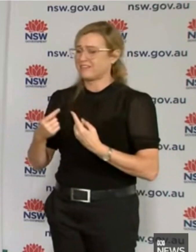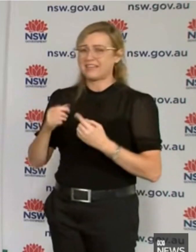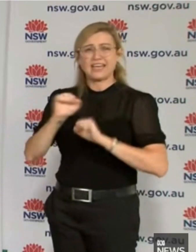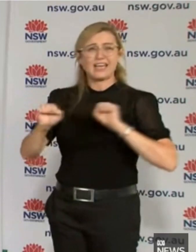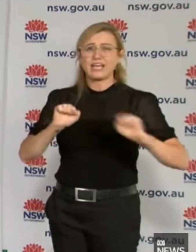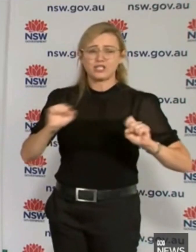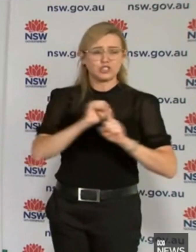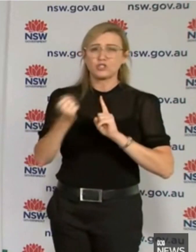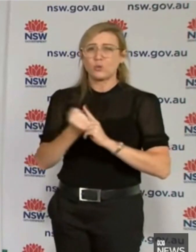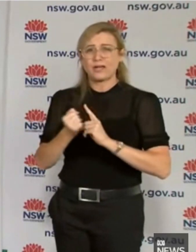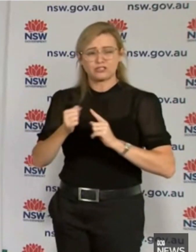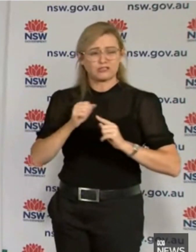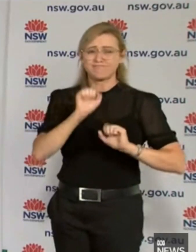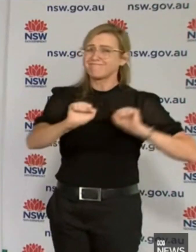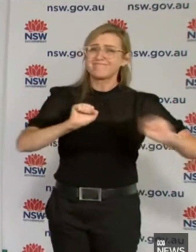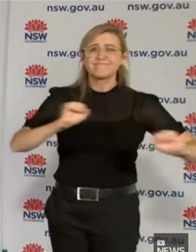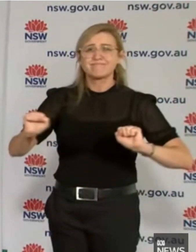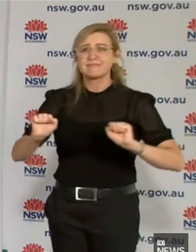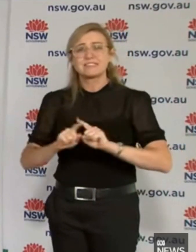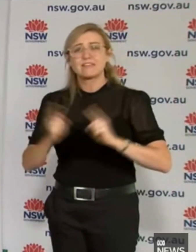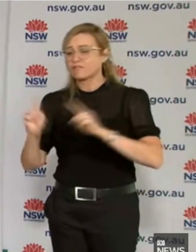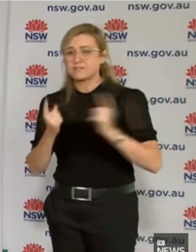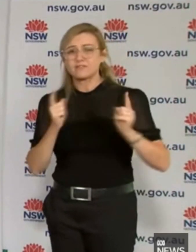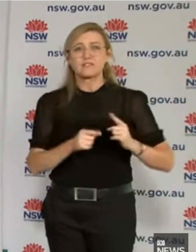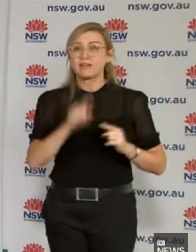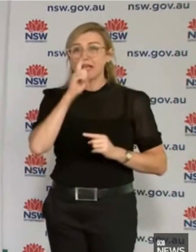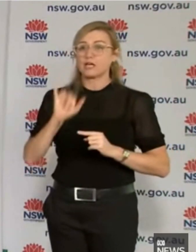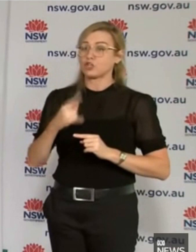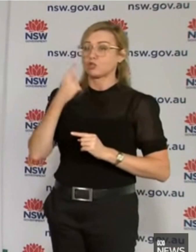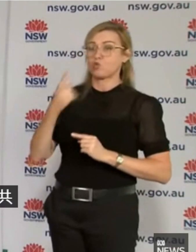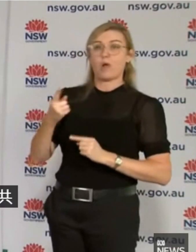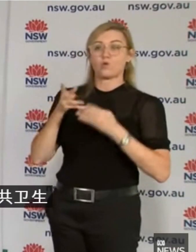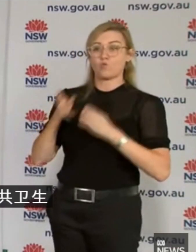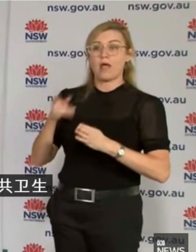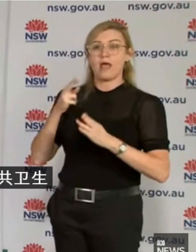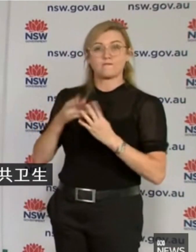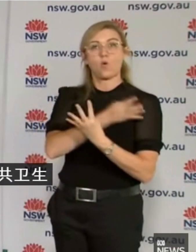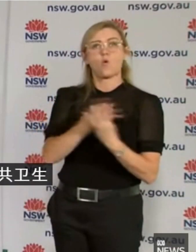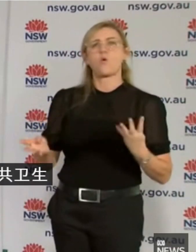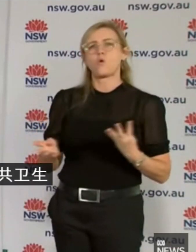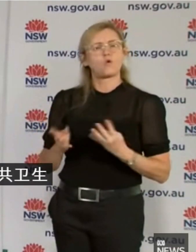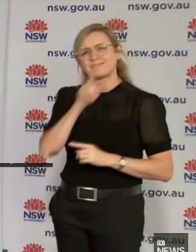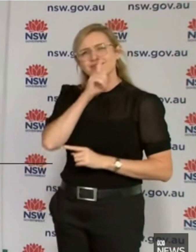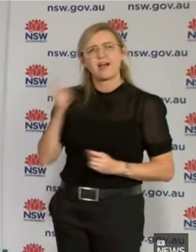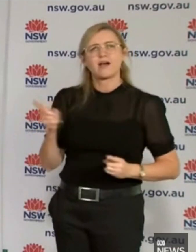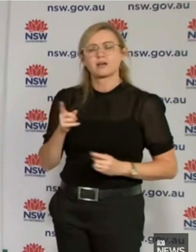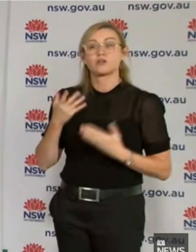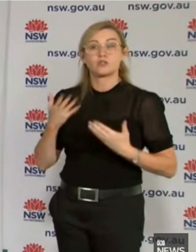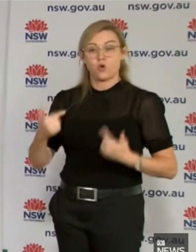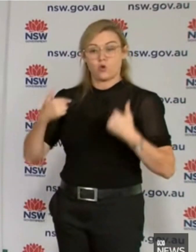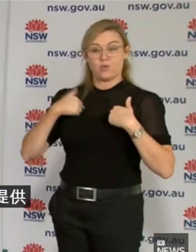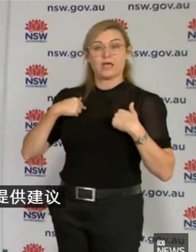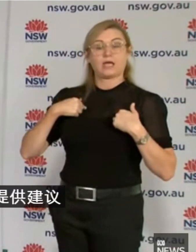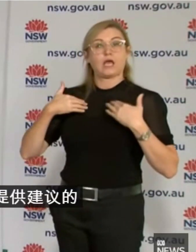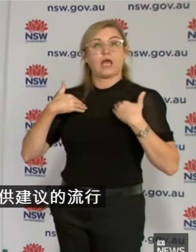circumstances, and it's very, very challenging. And can I also stress again that the public health team's role is to,